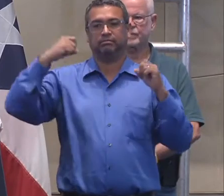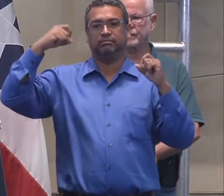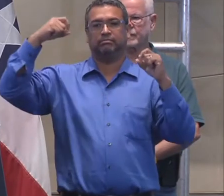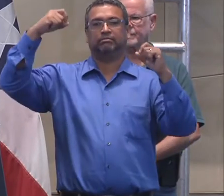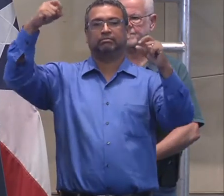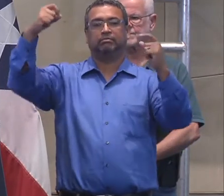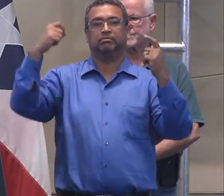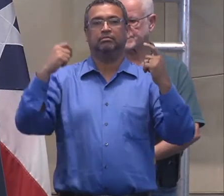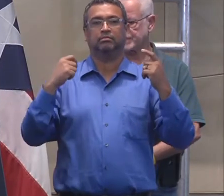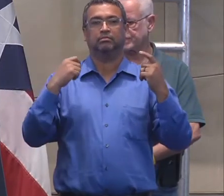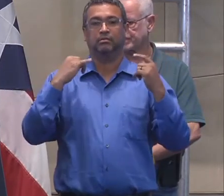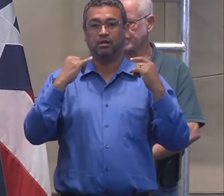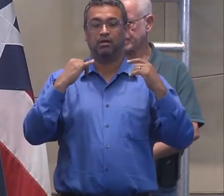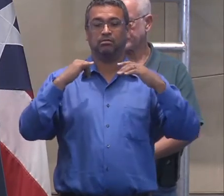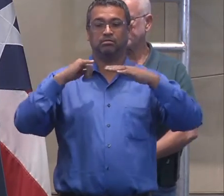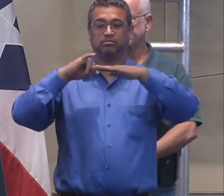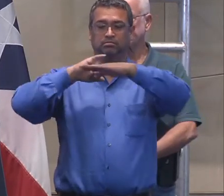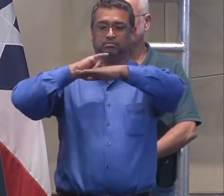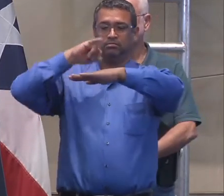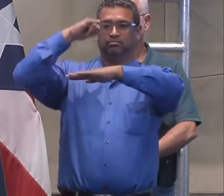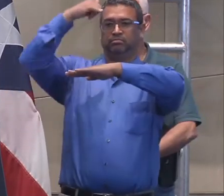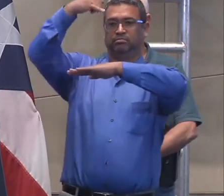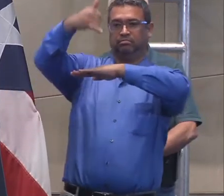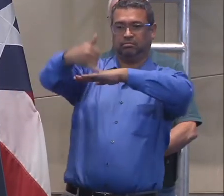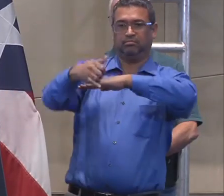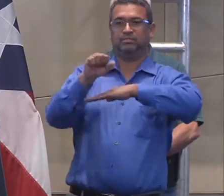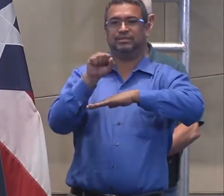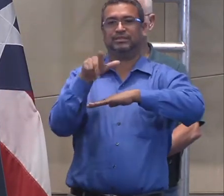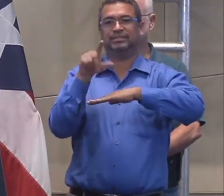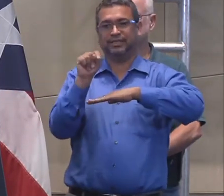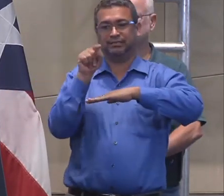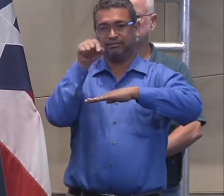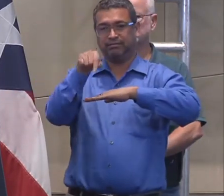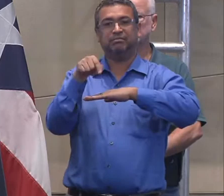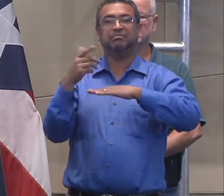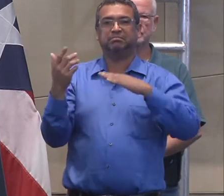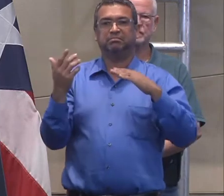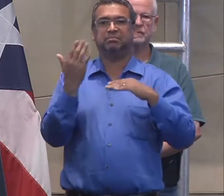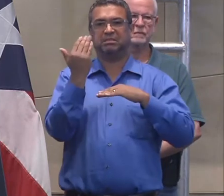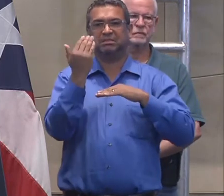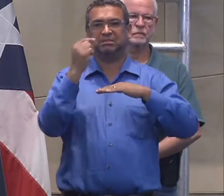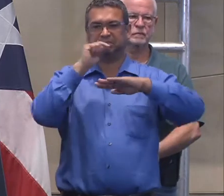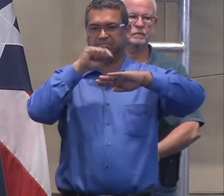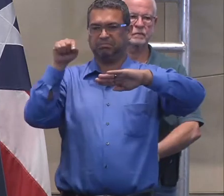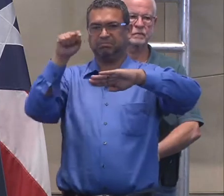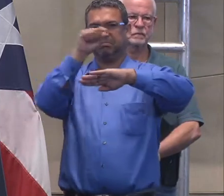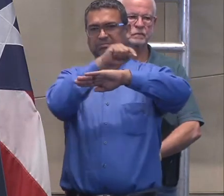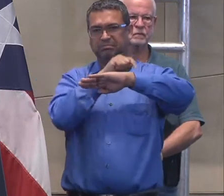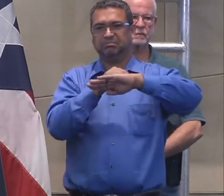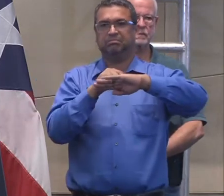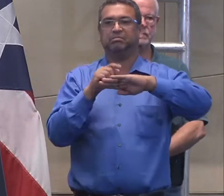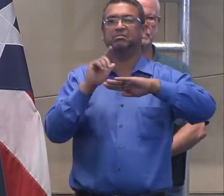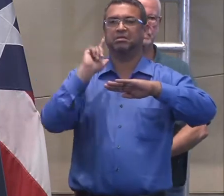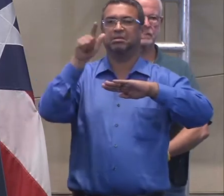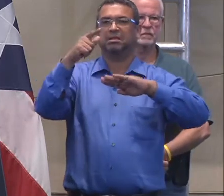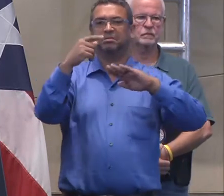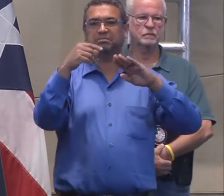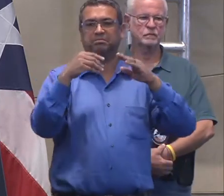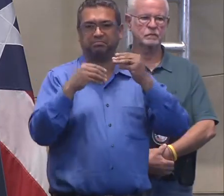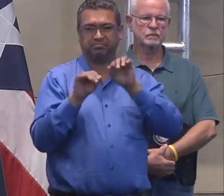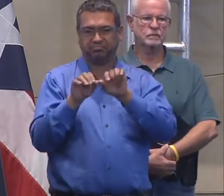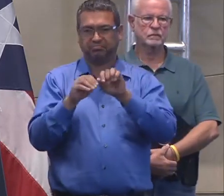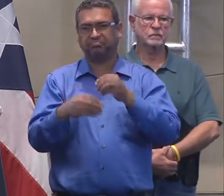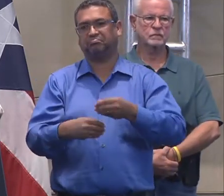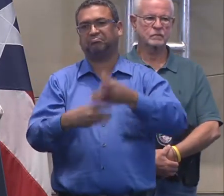are 15 municipalities with SADCOWs, and the locations of those SADCOWs will be placed on the website so that people can